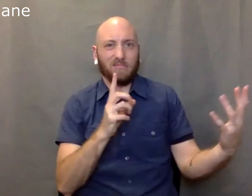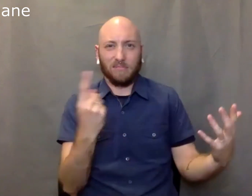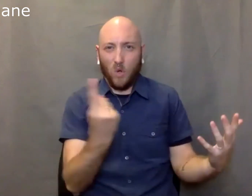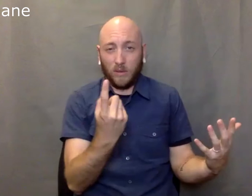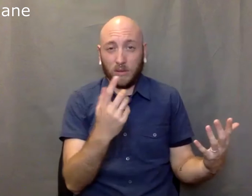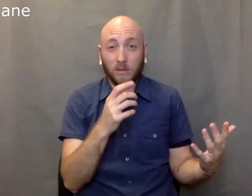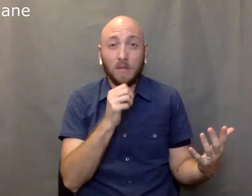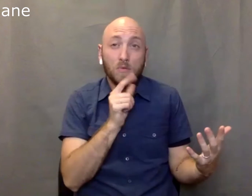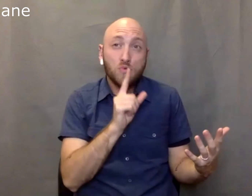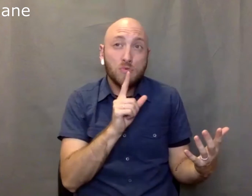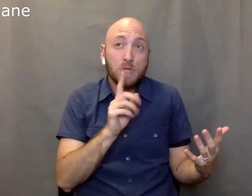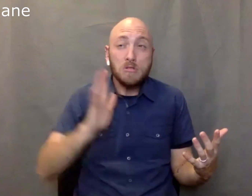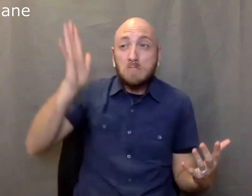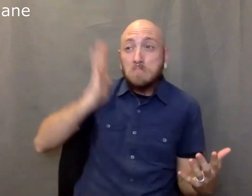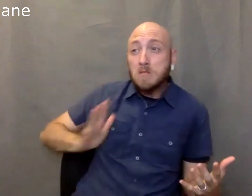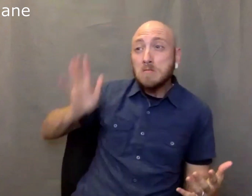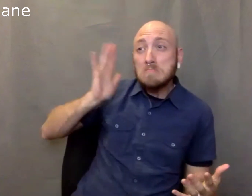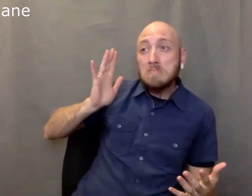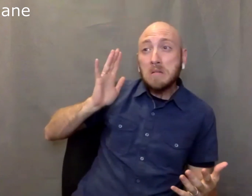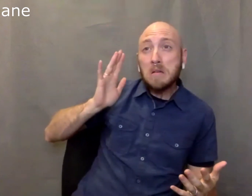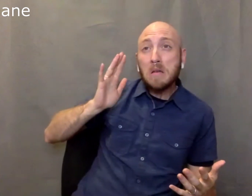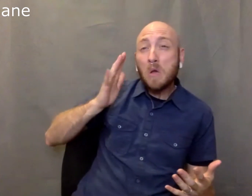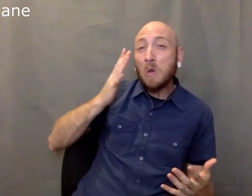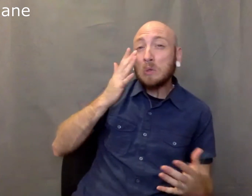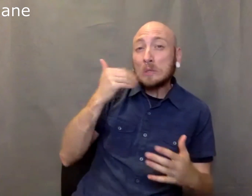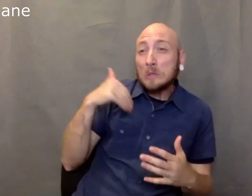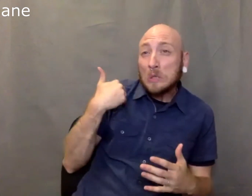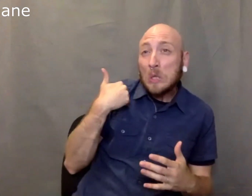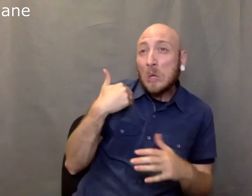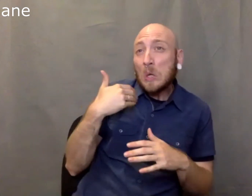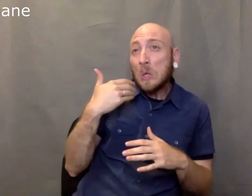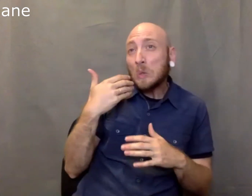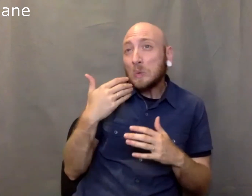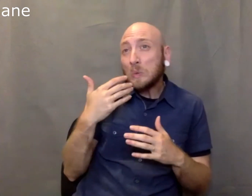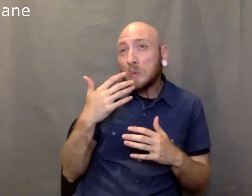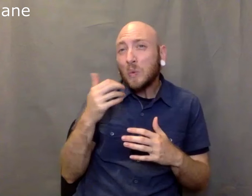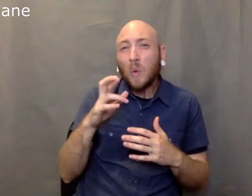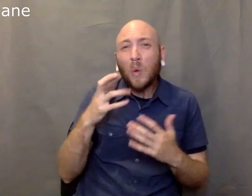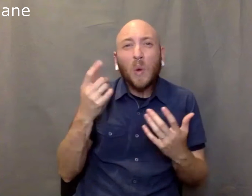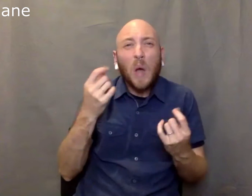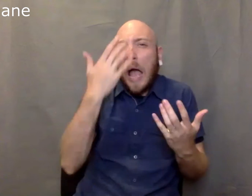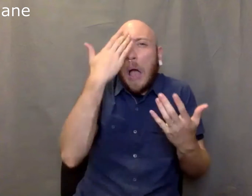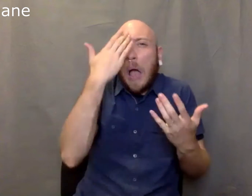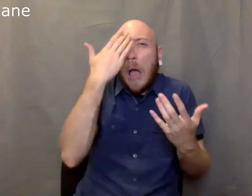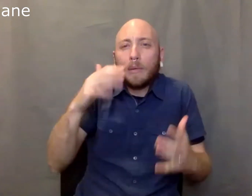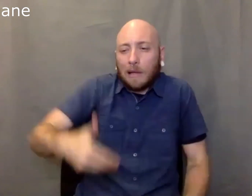It kind of just, I can't pinpoint it, but all I know is that like it was kind of just like a default to be like I am less